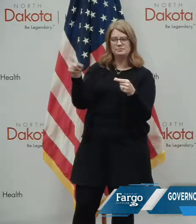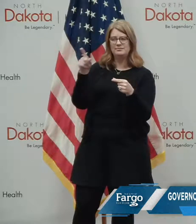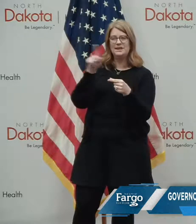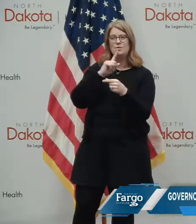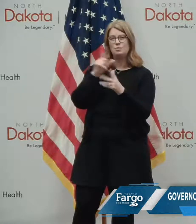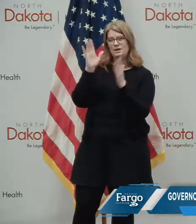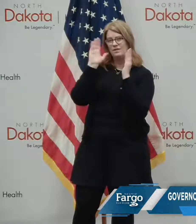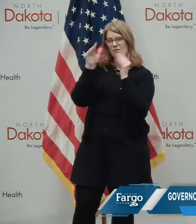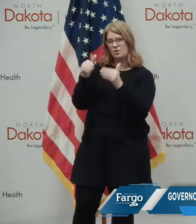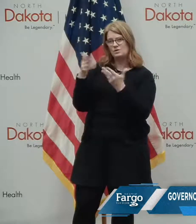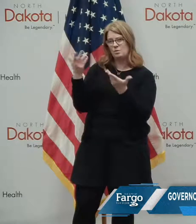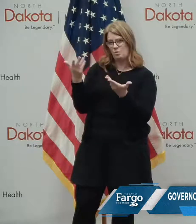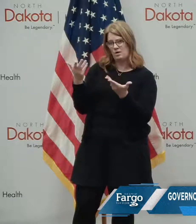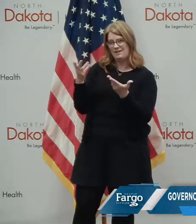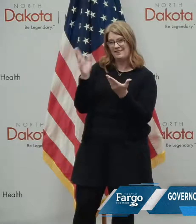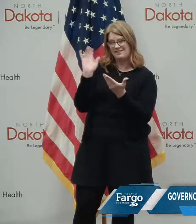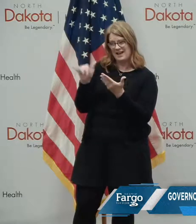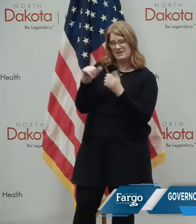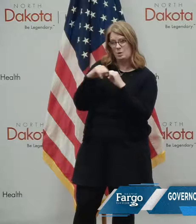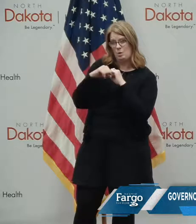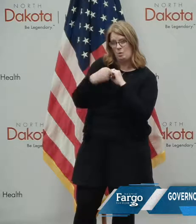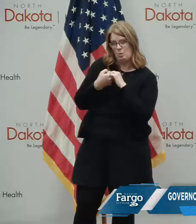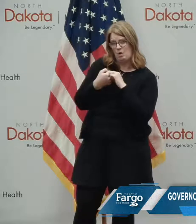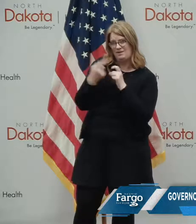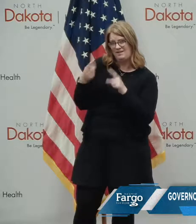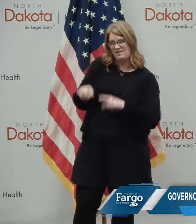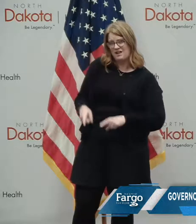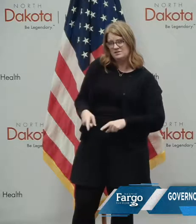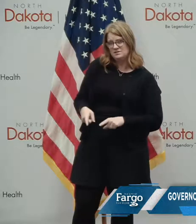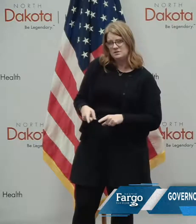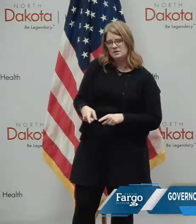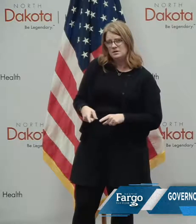on those kinds of crowded events and